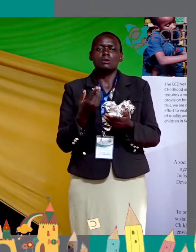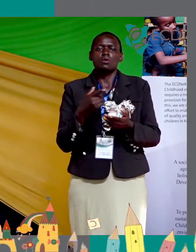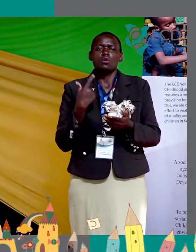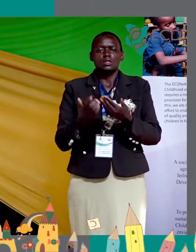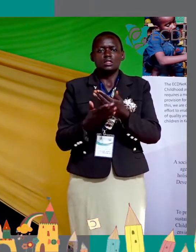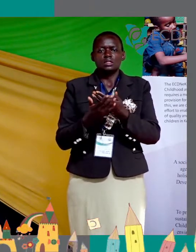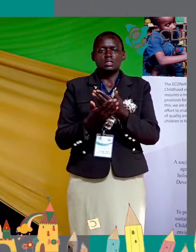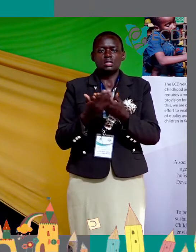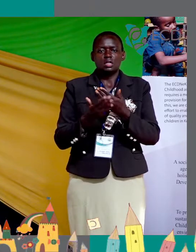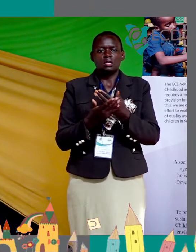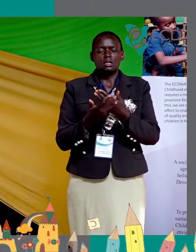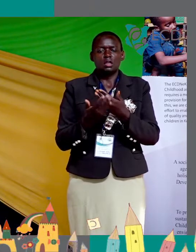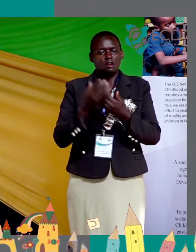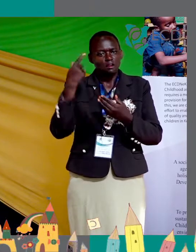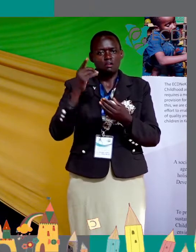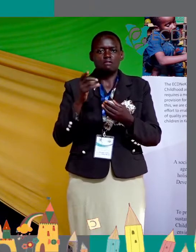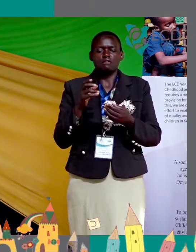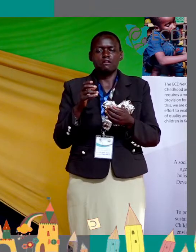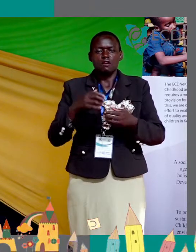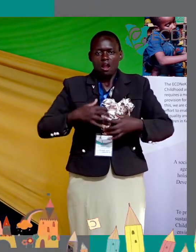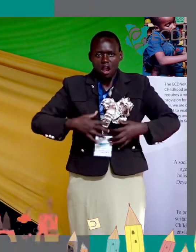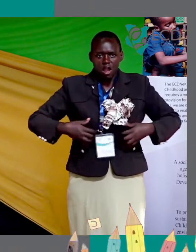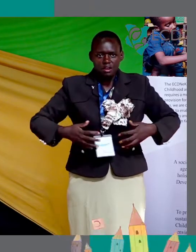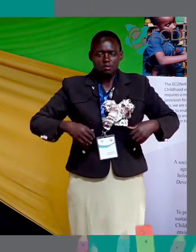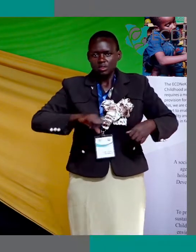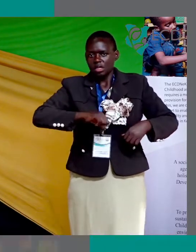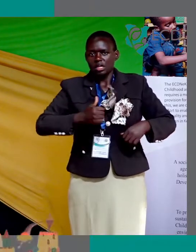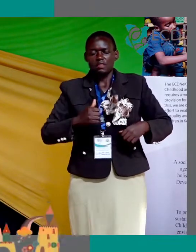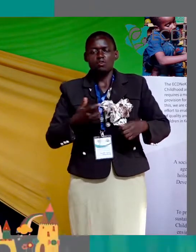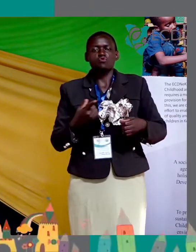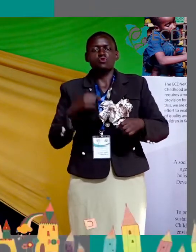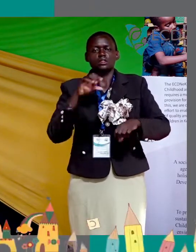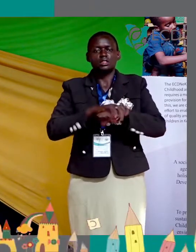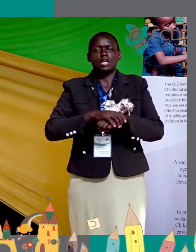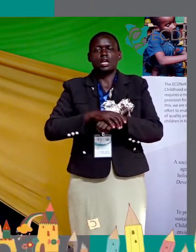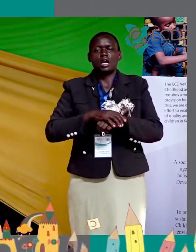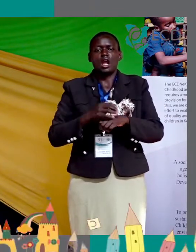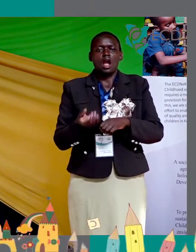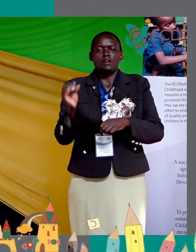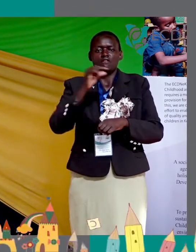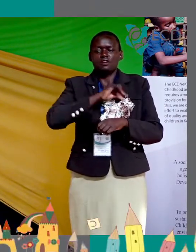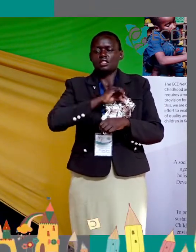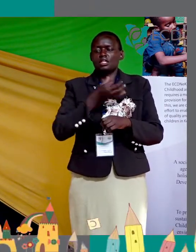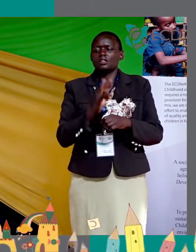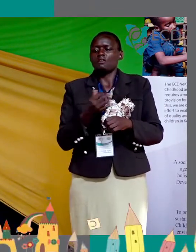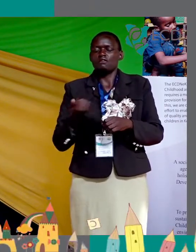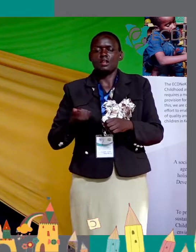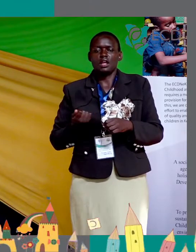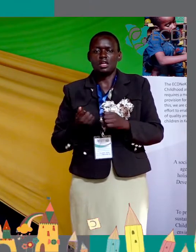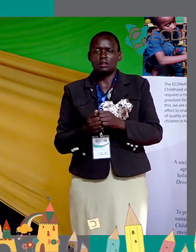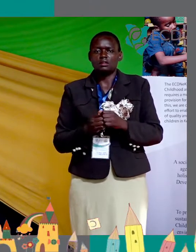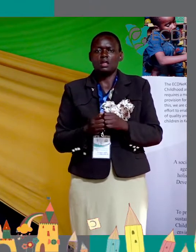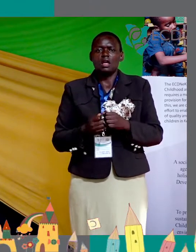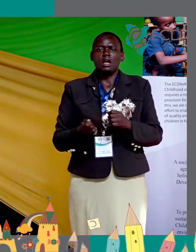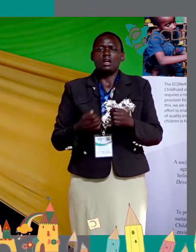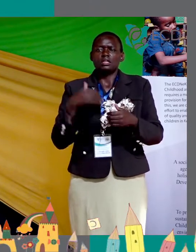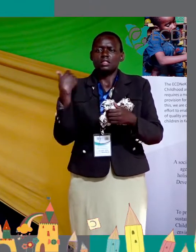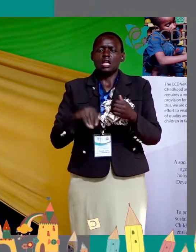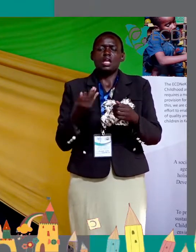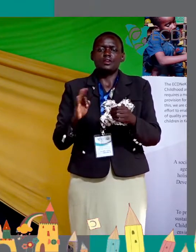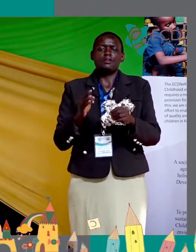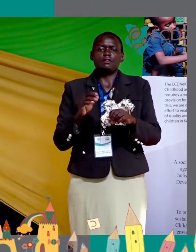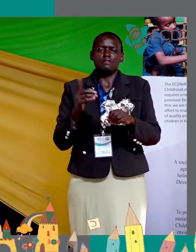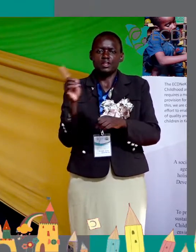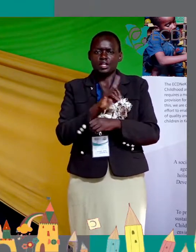taking care of her somewhere, or any other boy who takes advantage of this girl. So at the end of the day, what happens, it